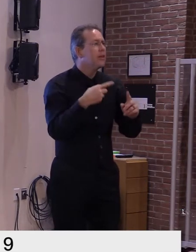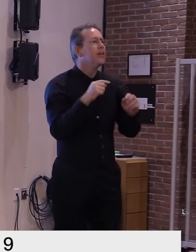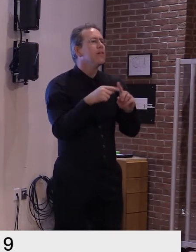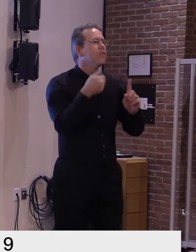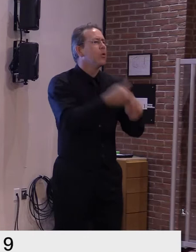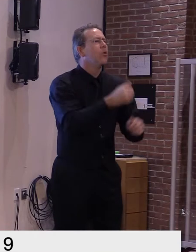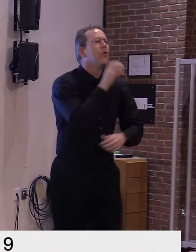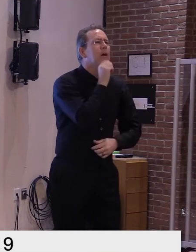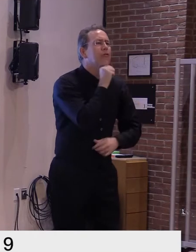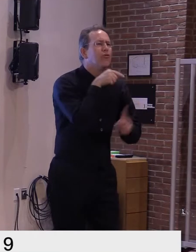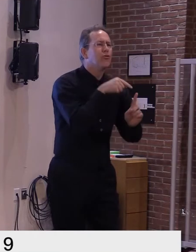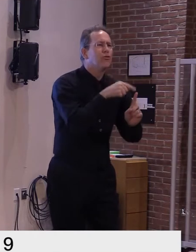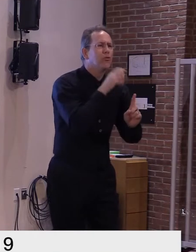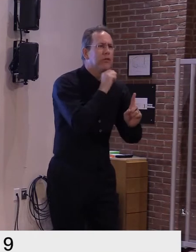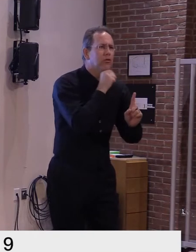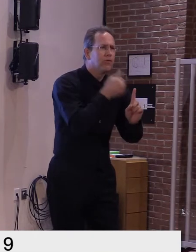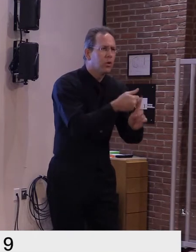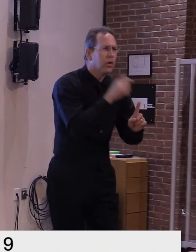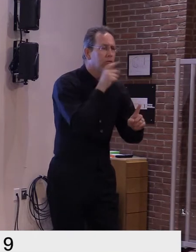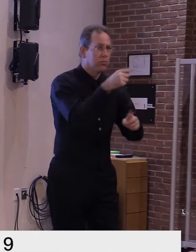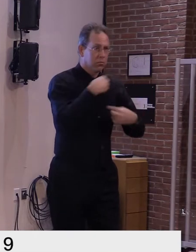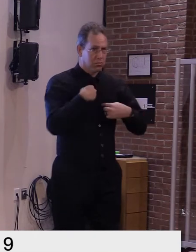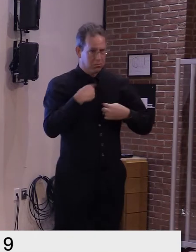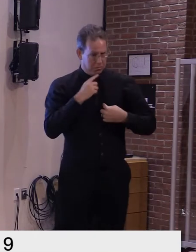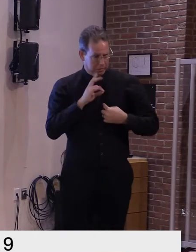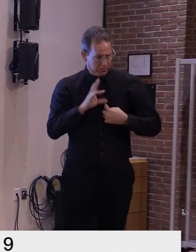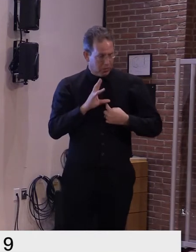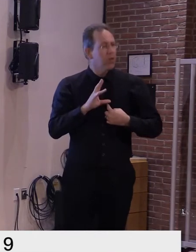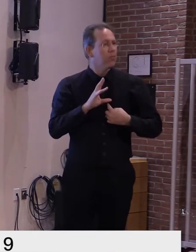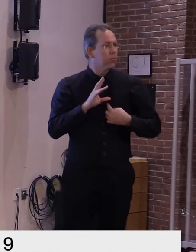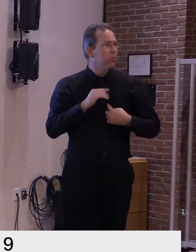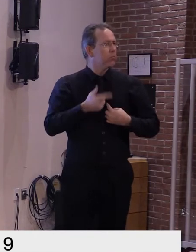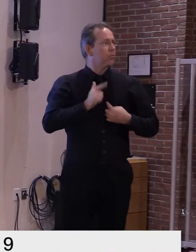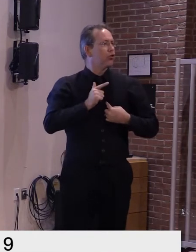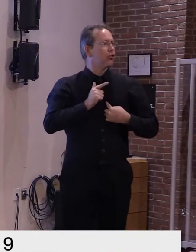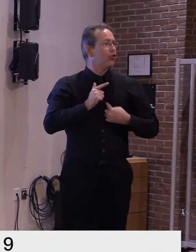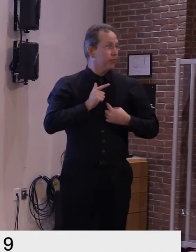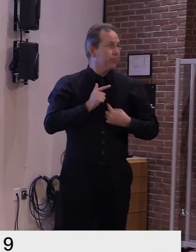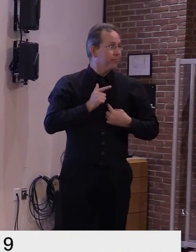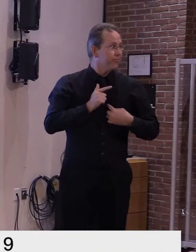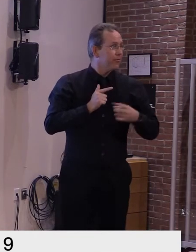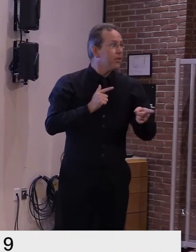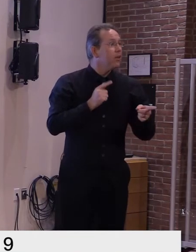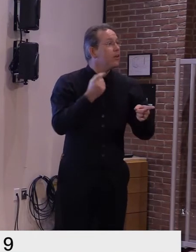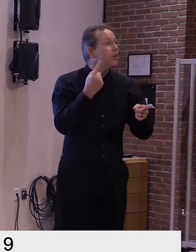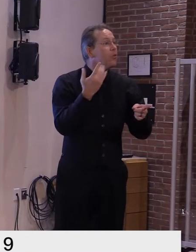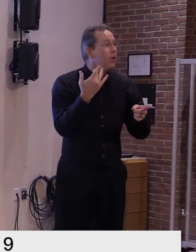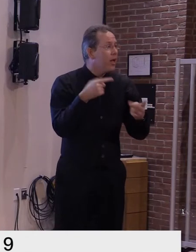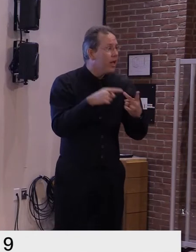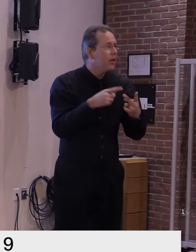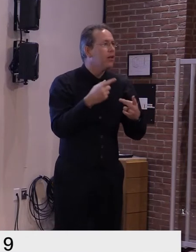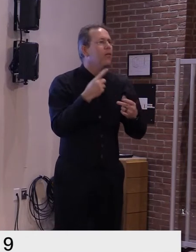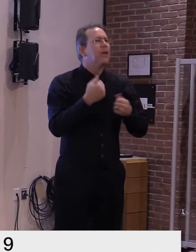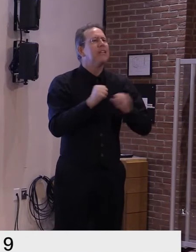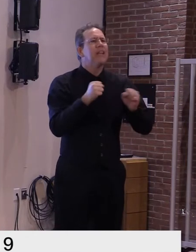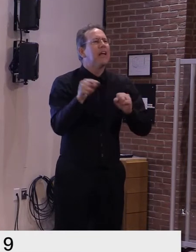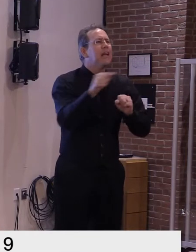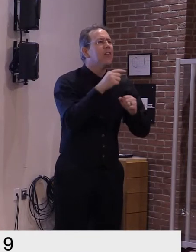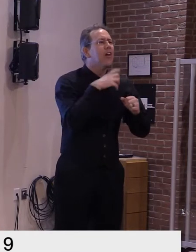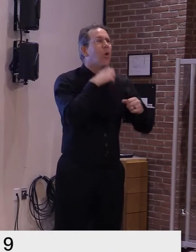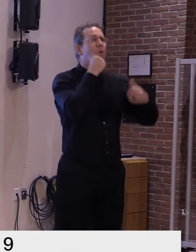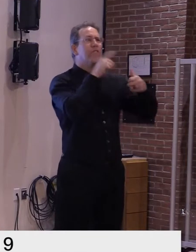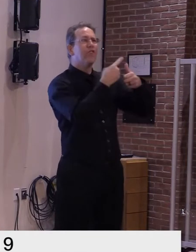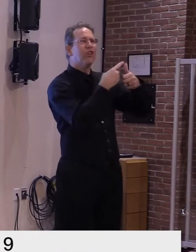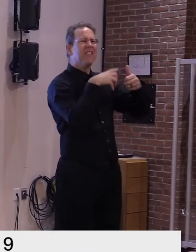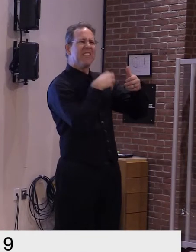save lives. As you can see on our slide, on our next slide, most of the deaths happen